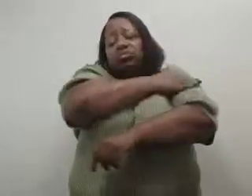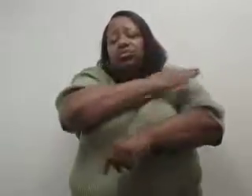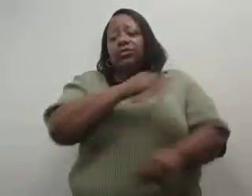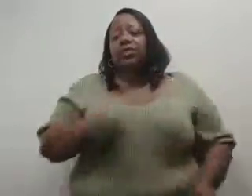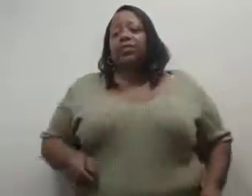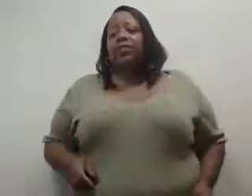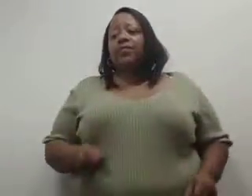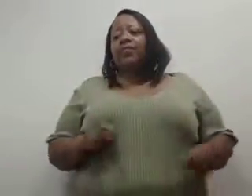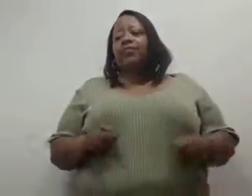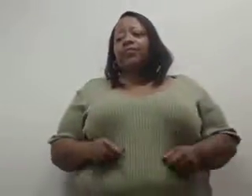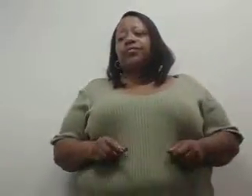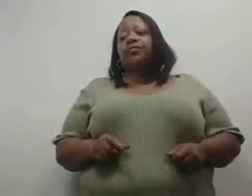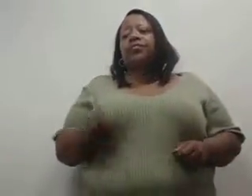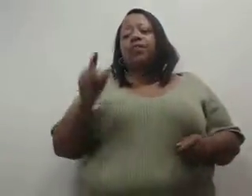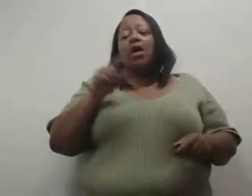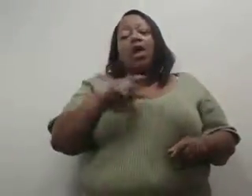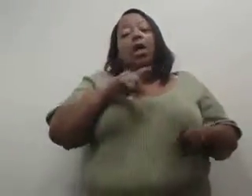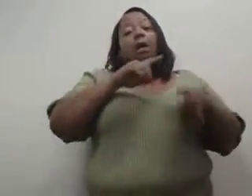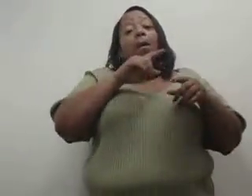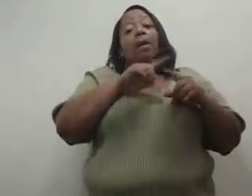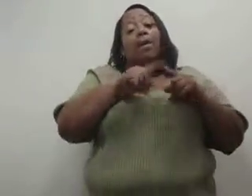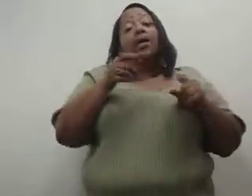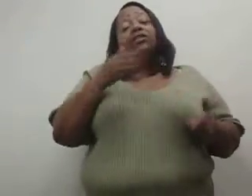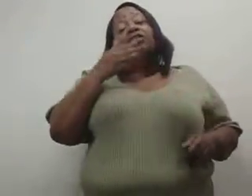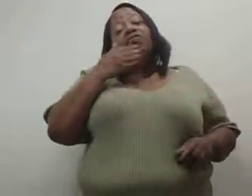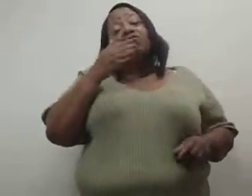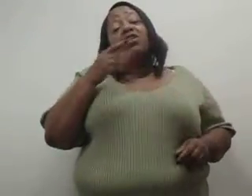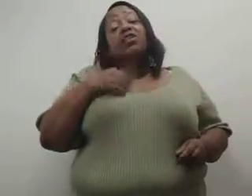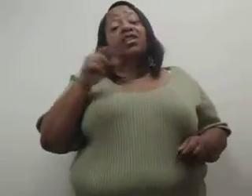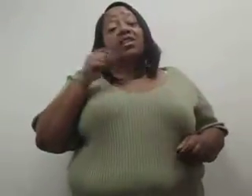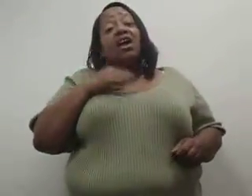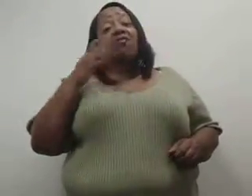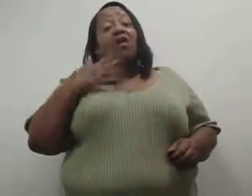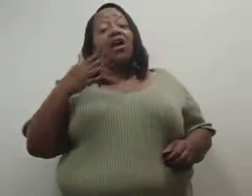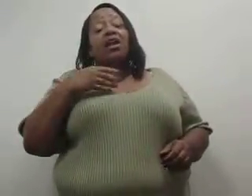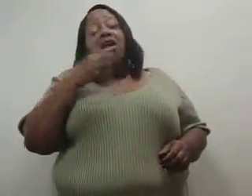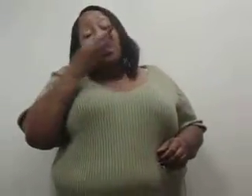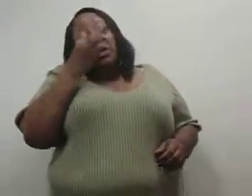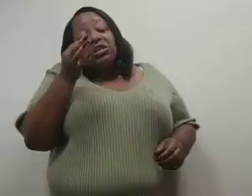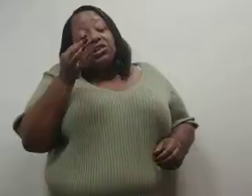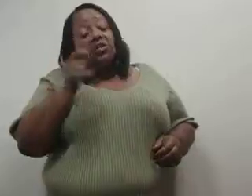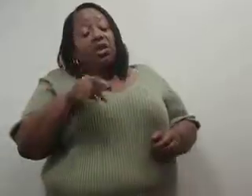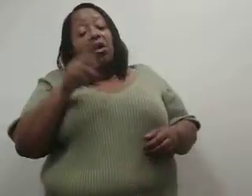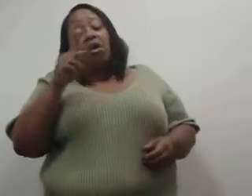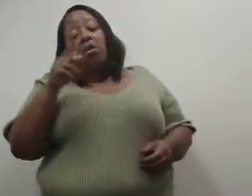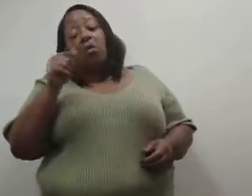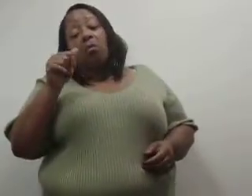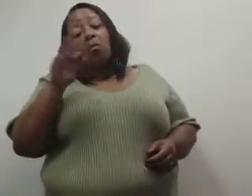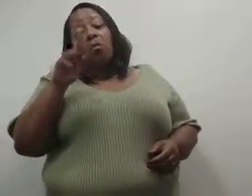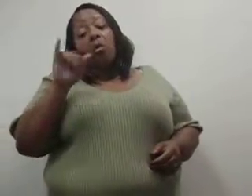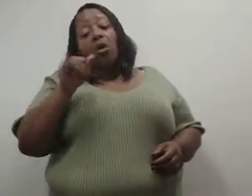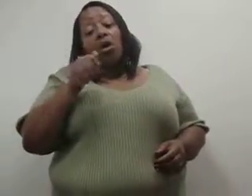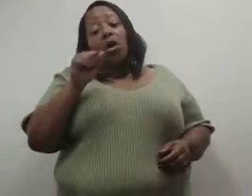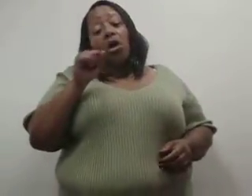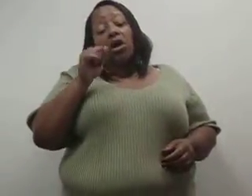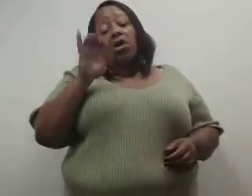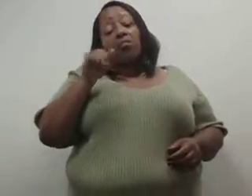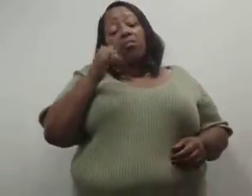level, you really get some kind of interesting projects. And so that's one thing I like to do with this reading class that I teach.